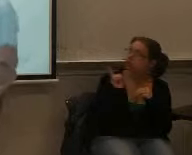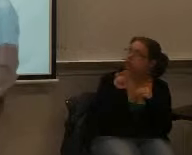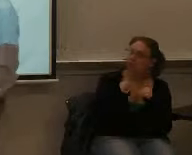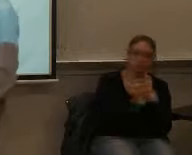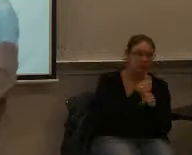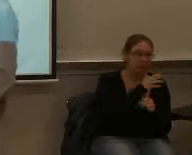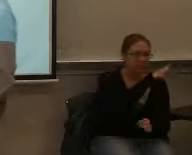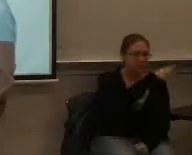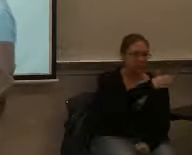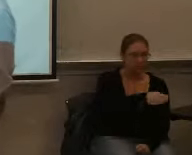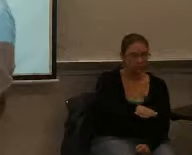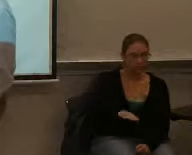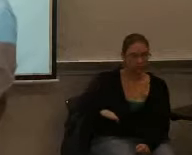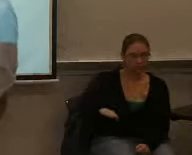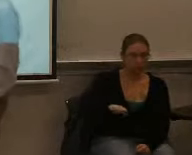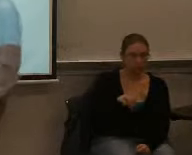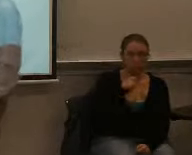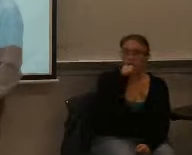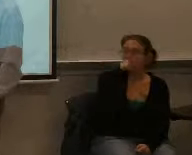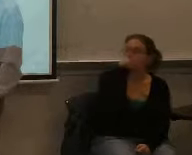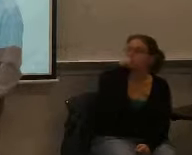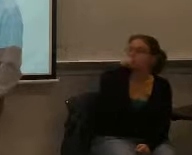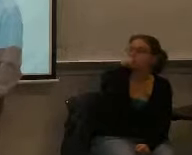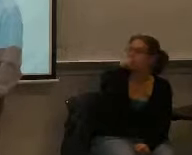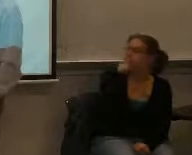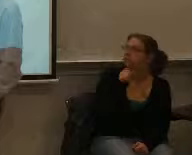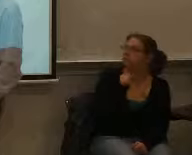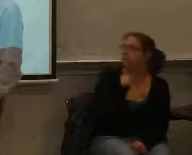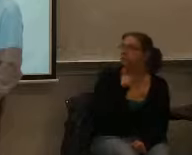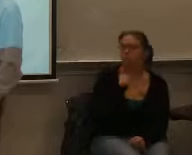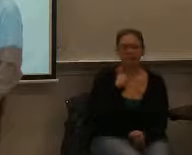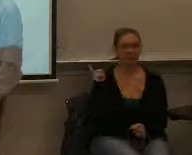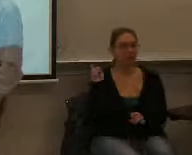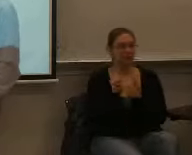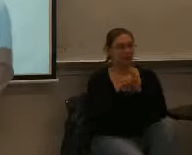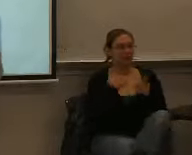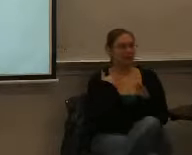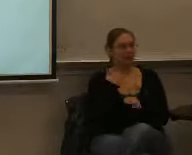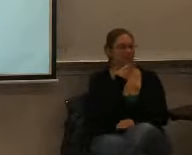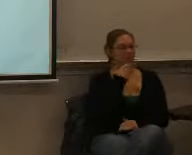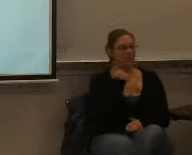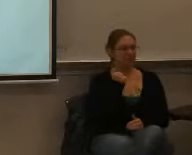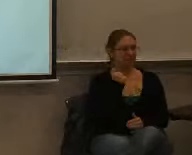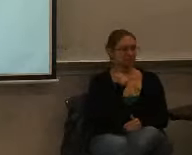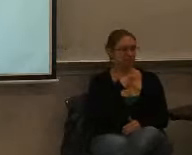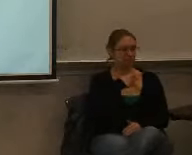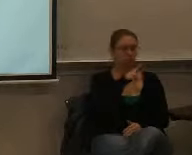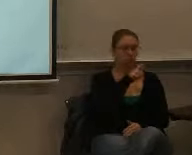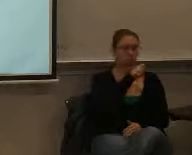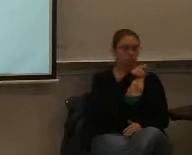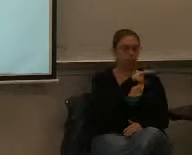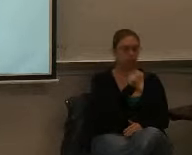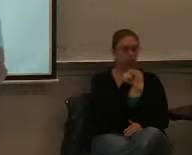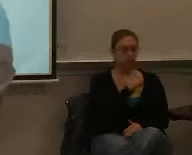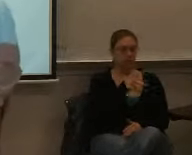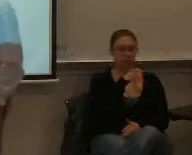you get this decreasing function. And in this example, there's an optimum proportion of the prey that are